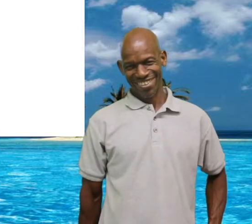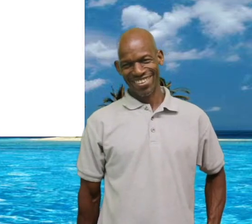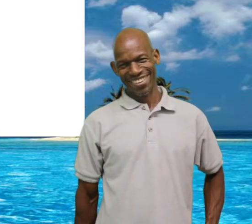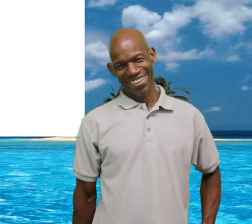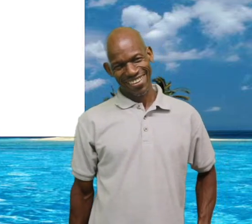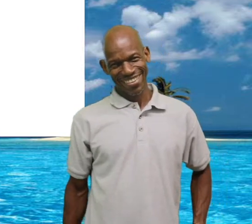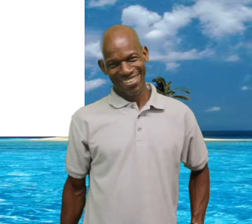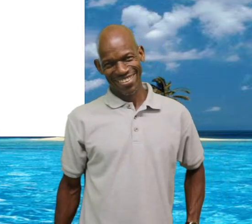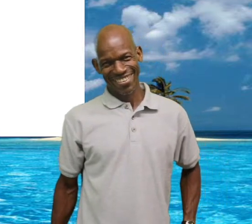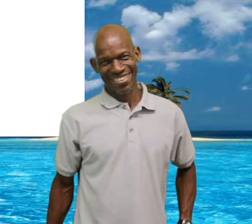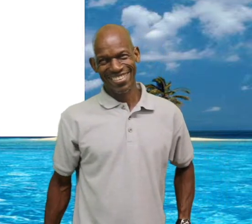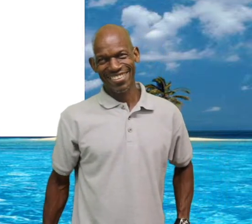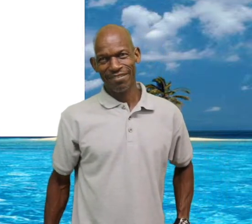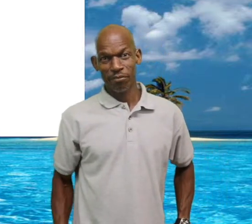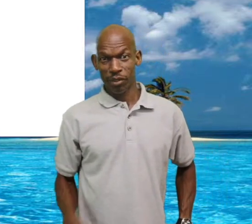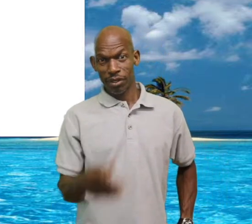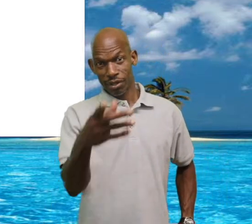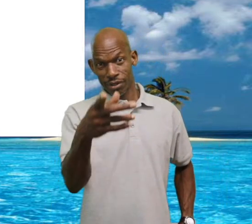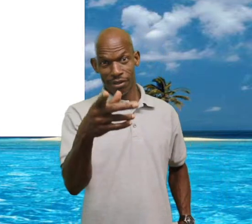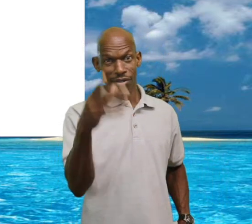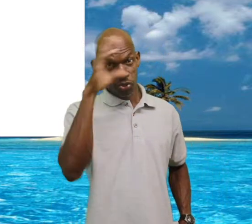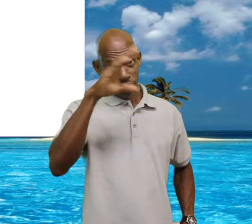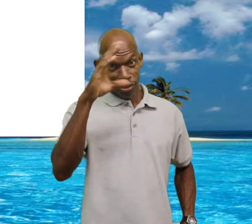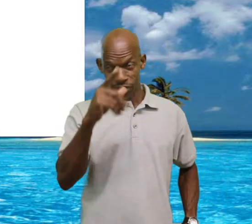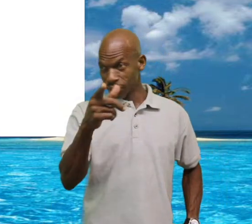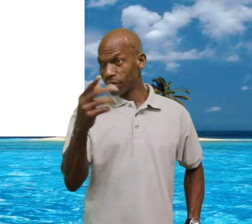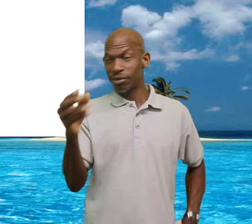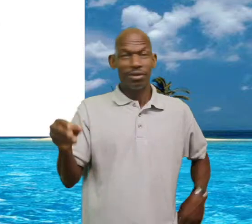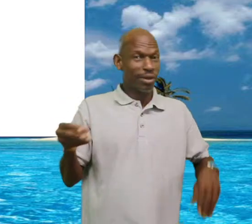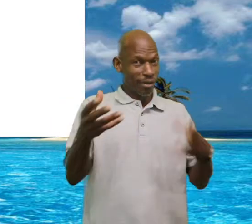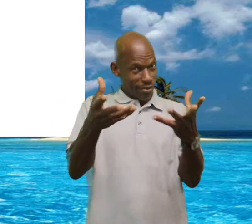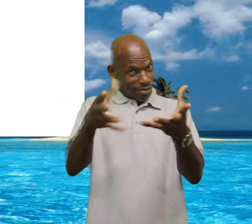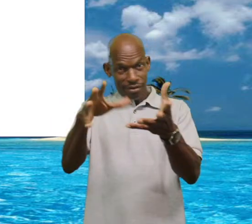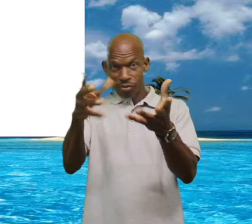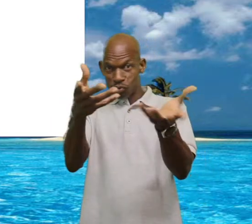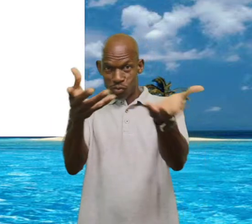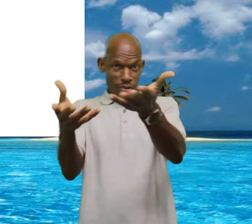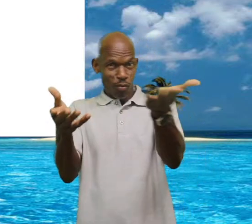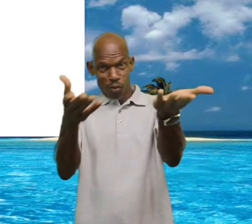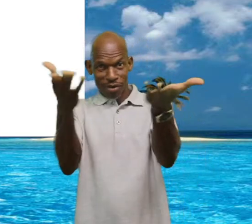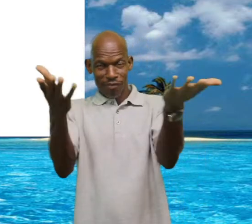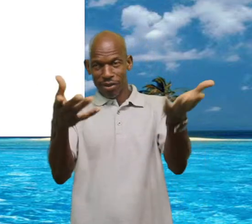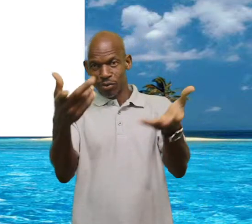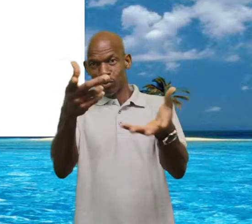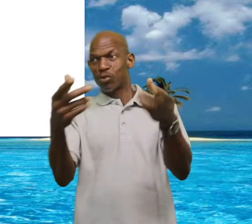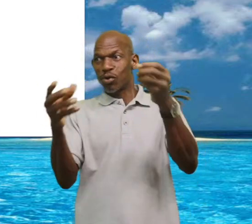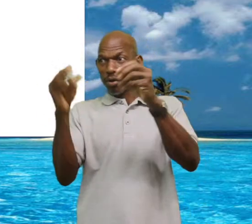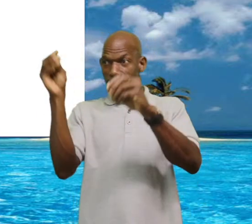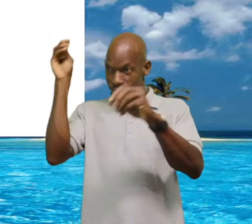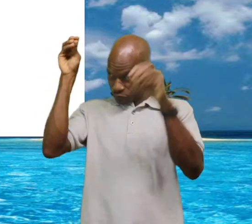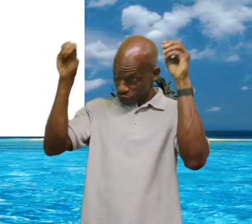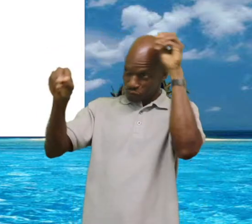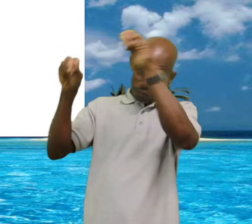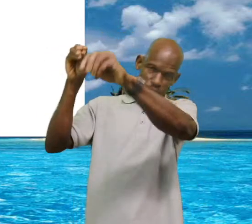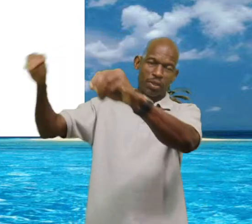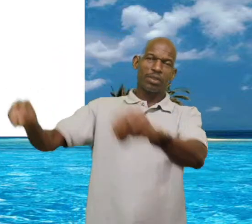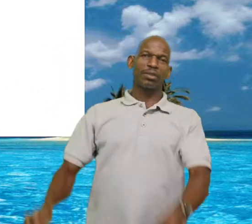right, and I'm sure Cheryl can give me another adjective. So we are taking these adjectives to put in a sentence. So we can